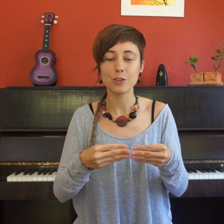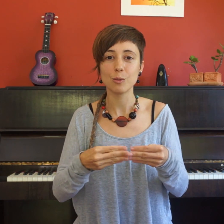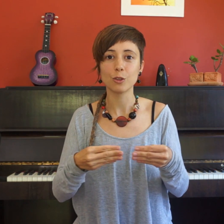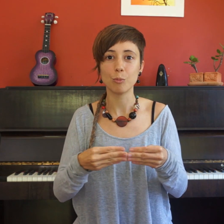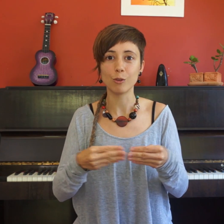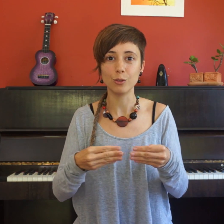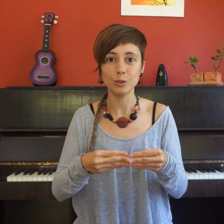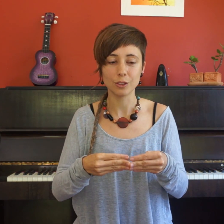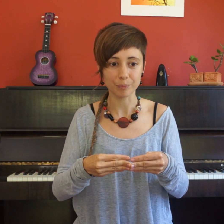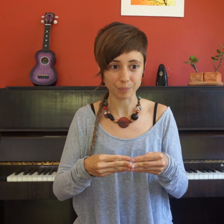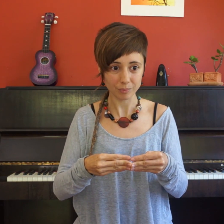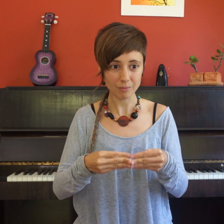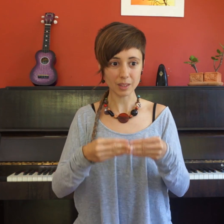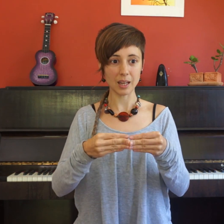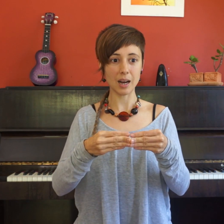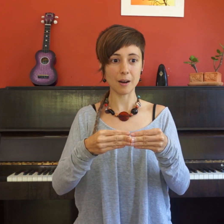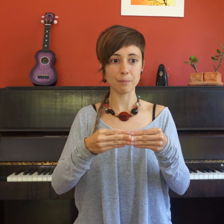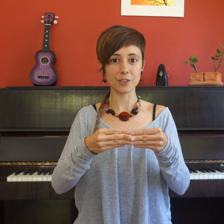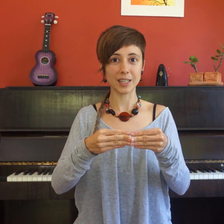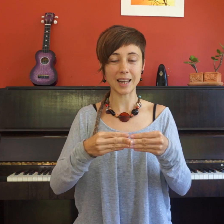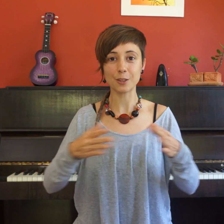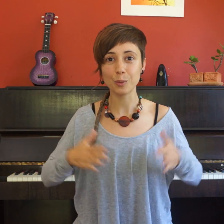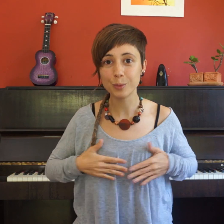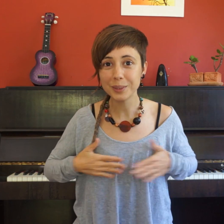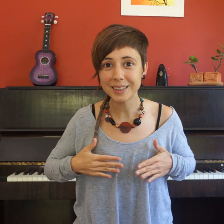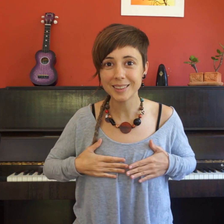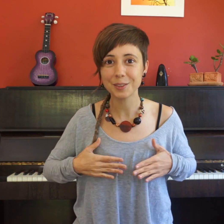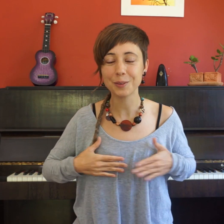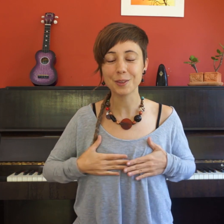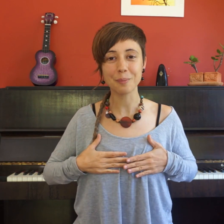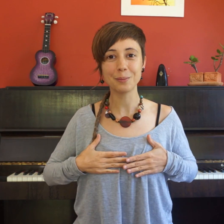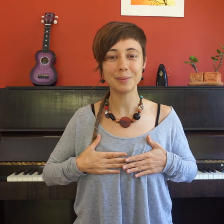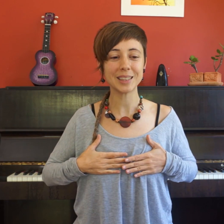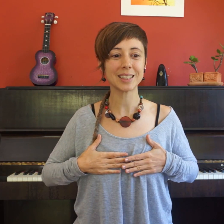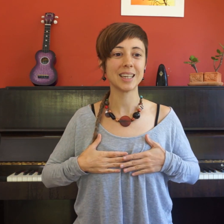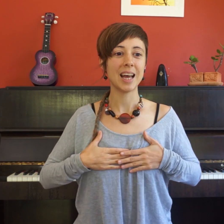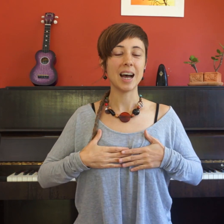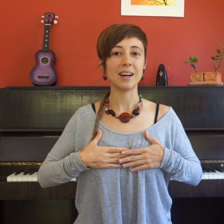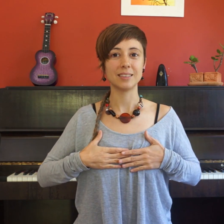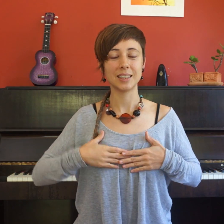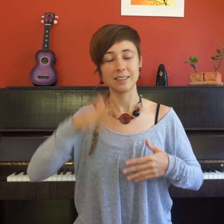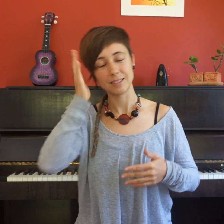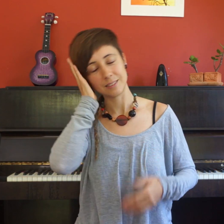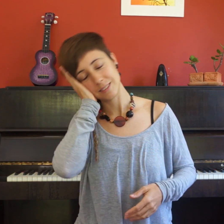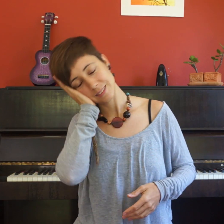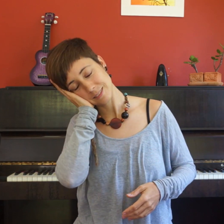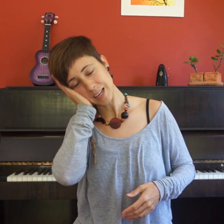she wants more food. She can ask for boobies if she wants some booby milk. She can